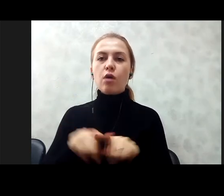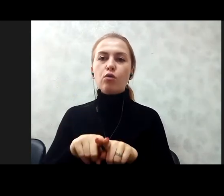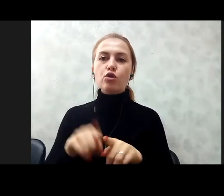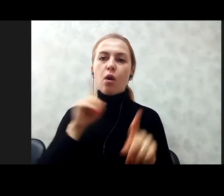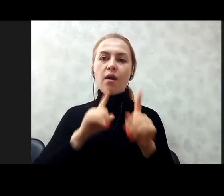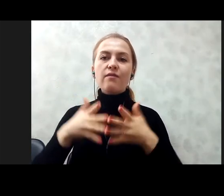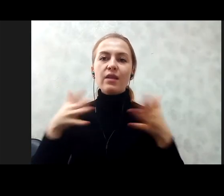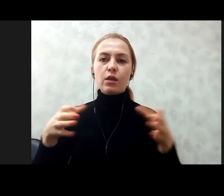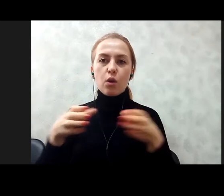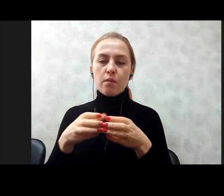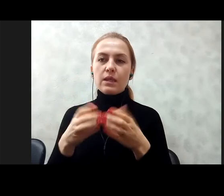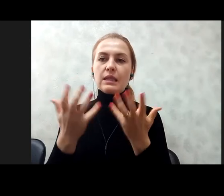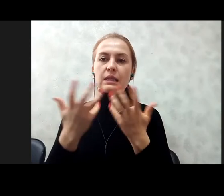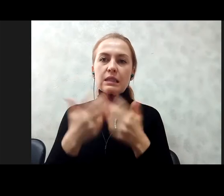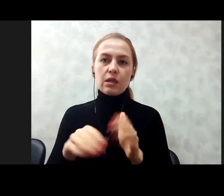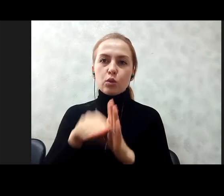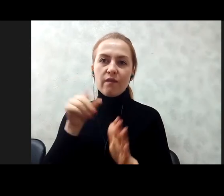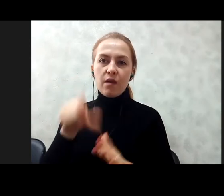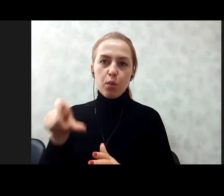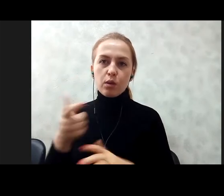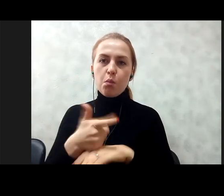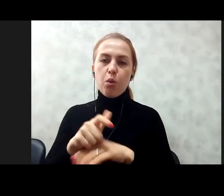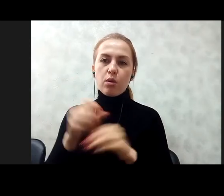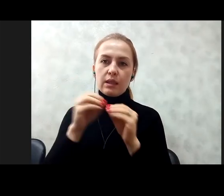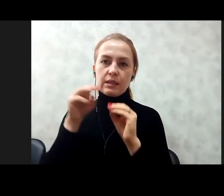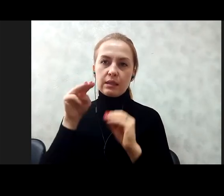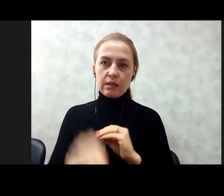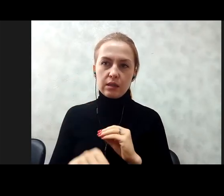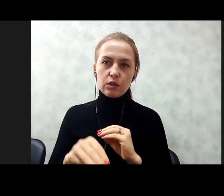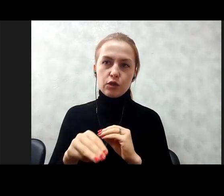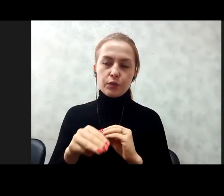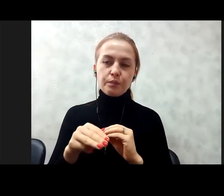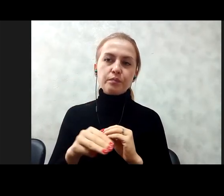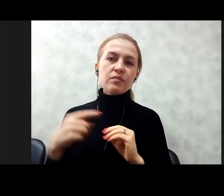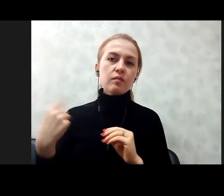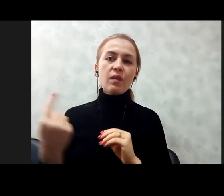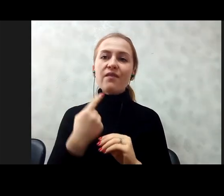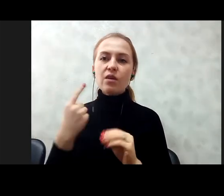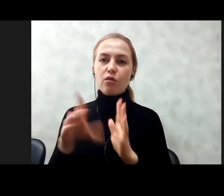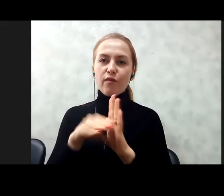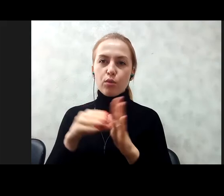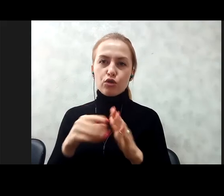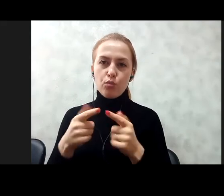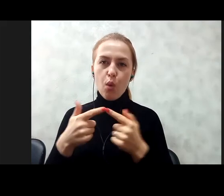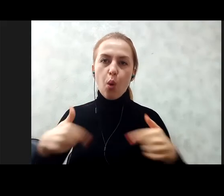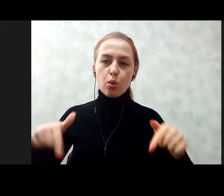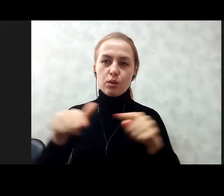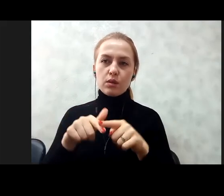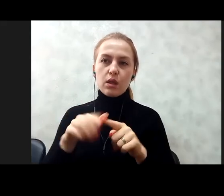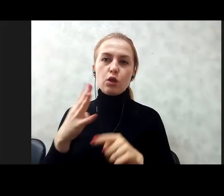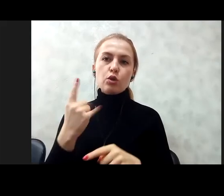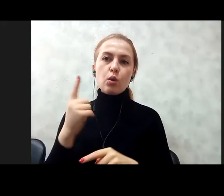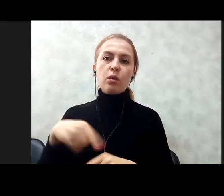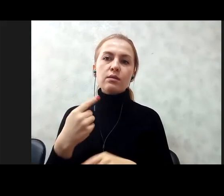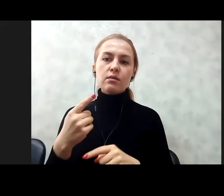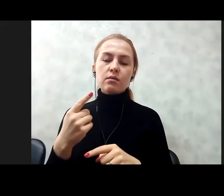have been elected to the local territorial or amalgamated